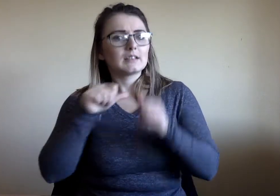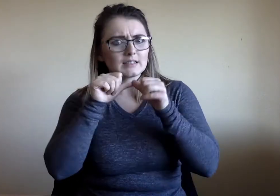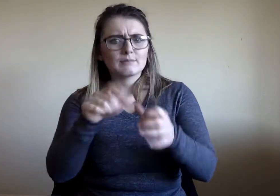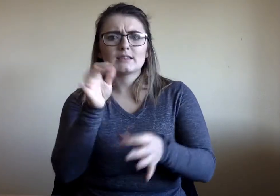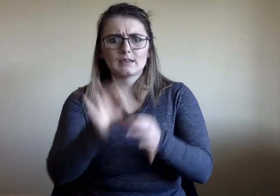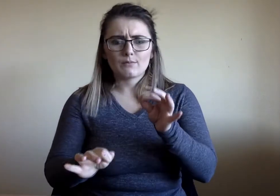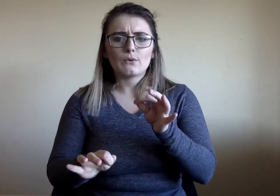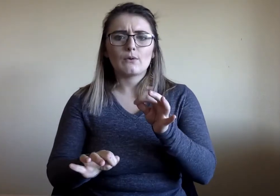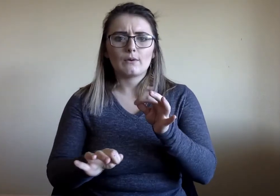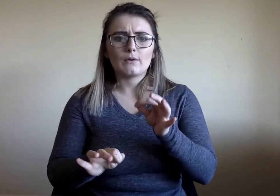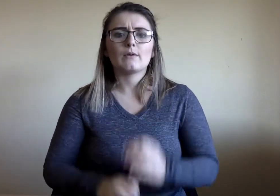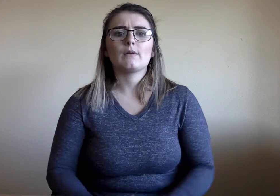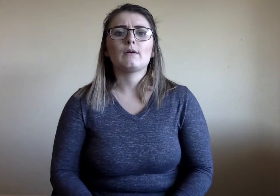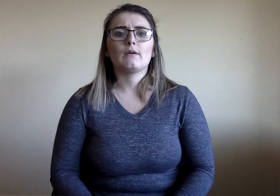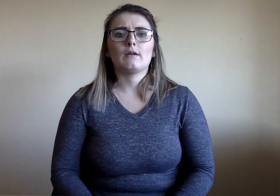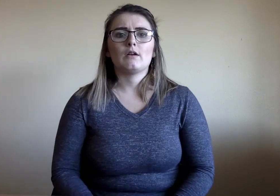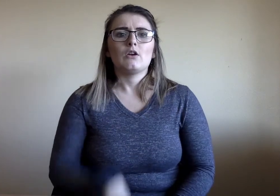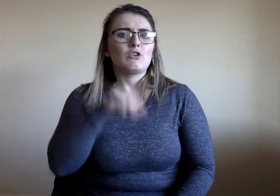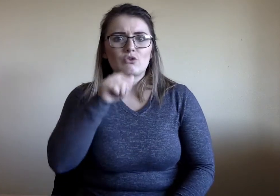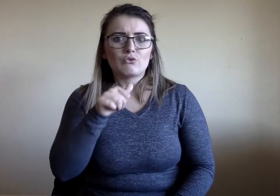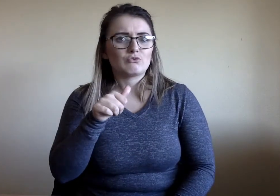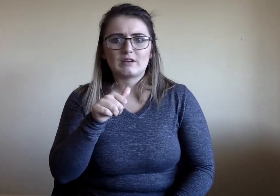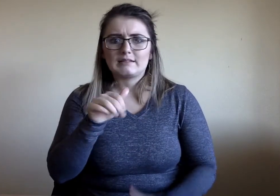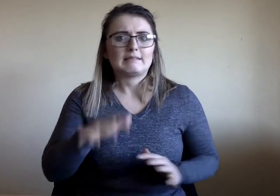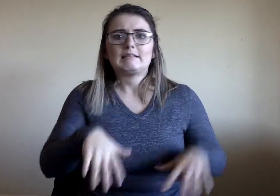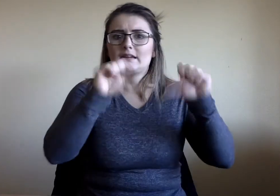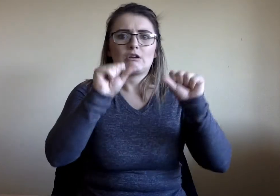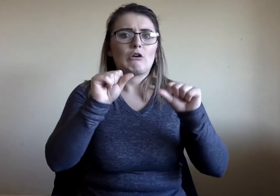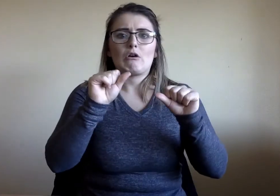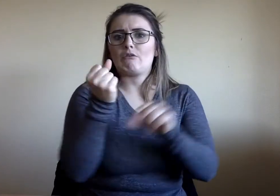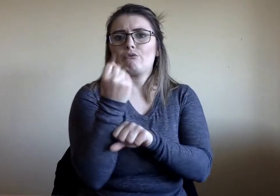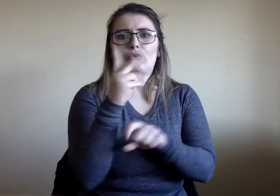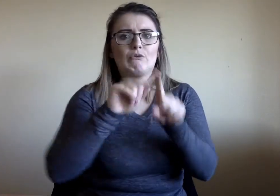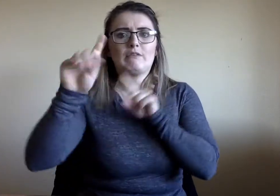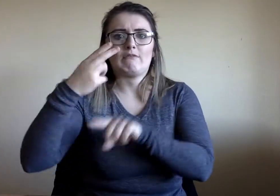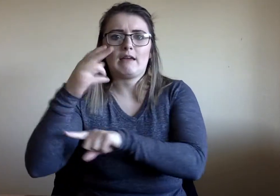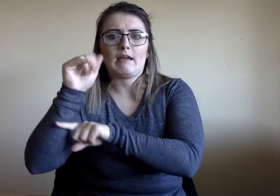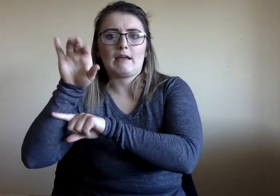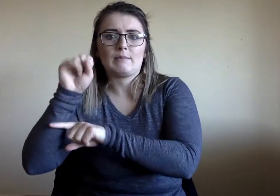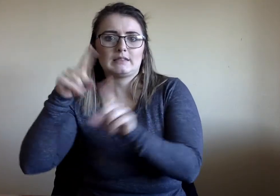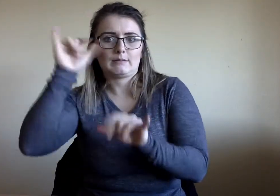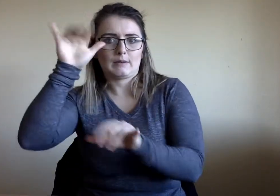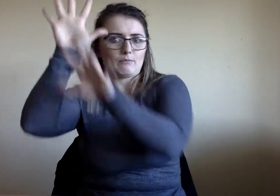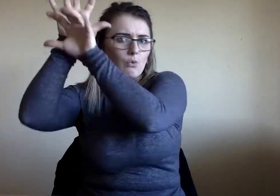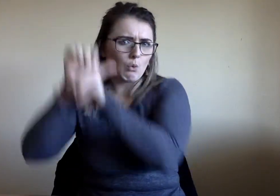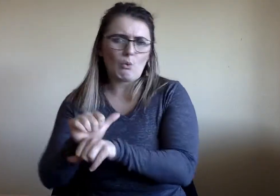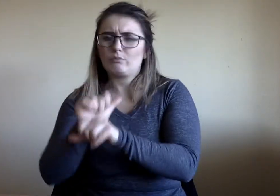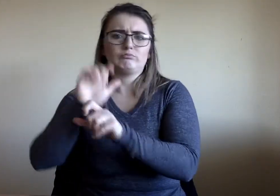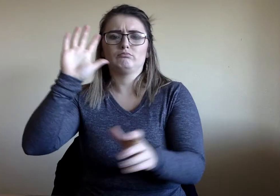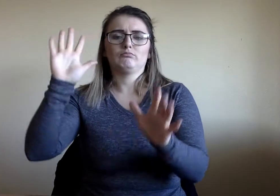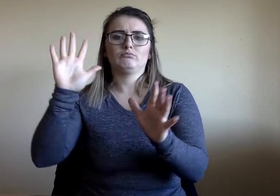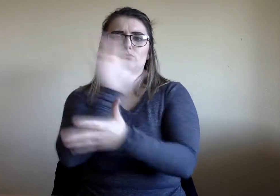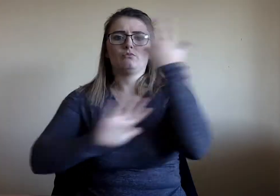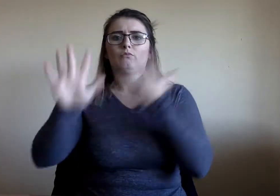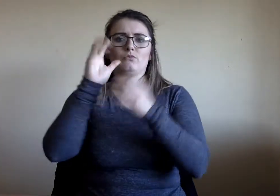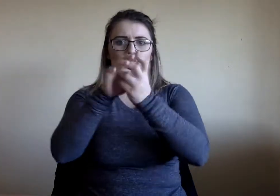by itself. Don't try to take on 12 habits at the same exact time. And I get this can be really frustrating advice to hear,